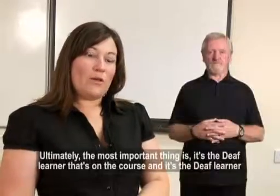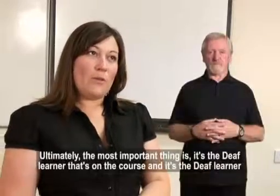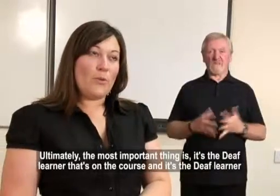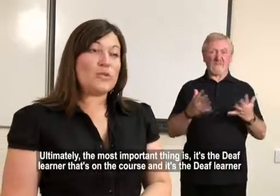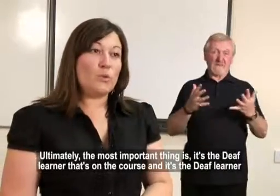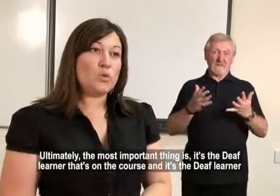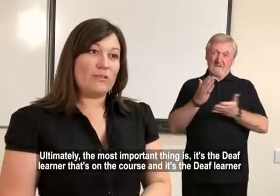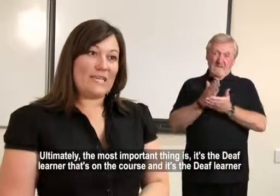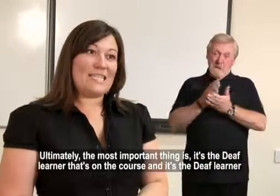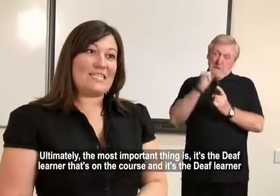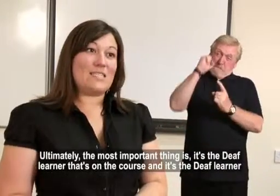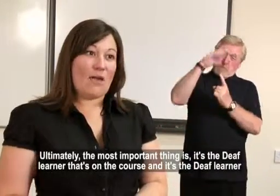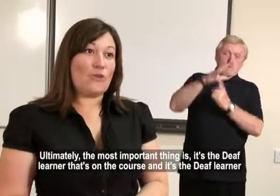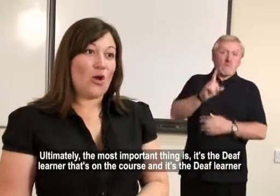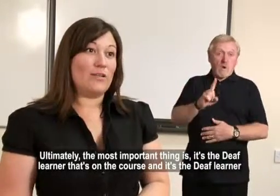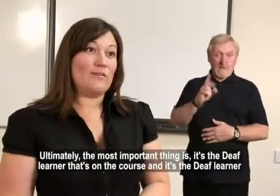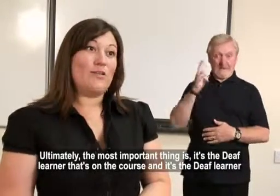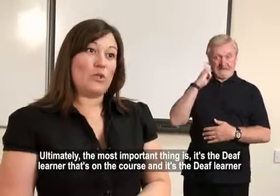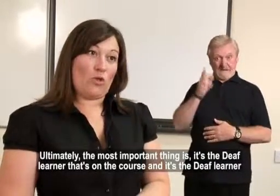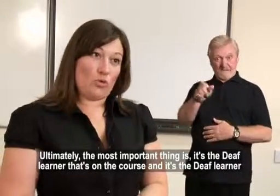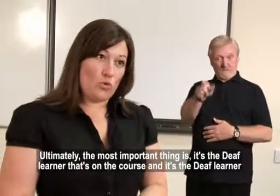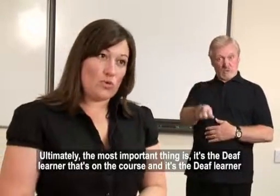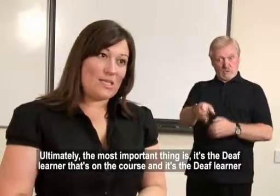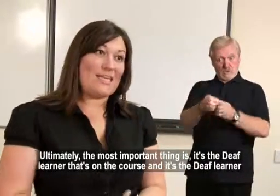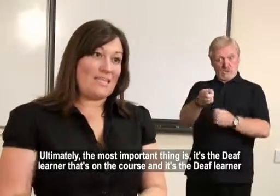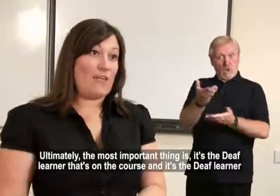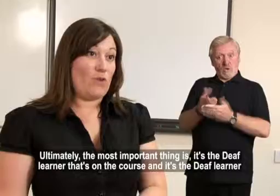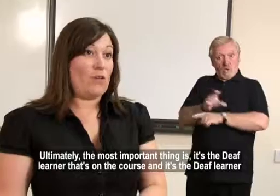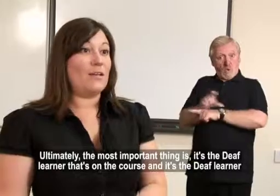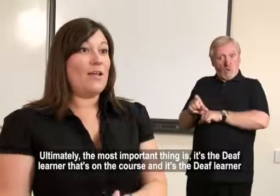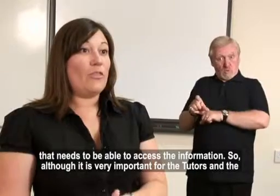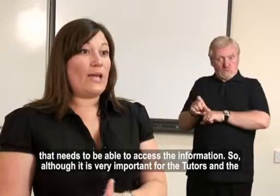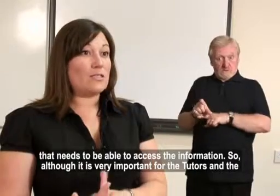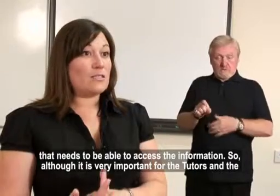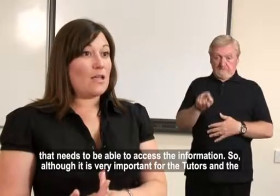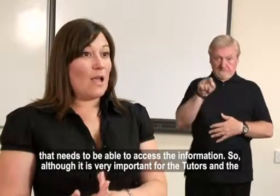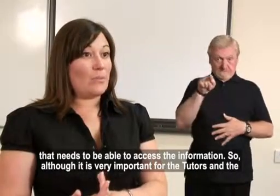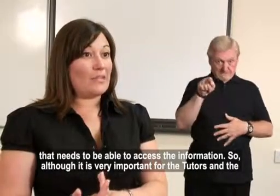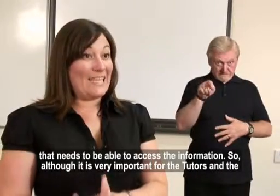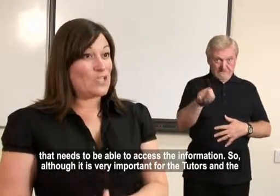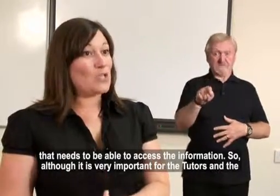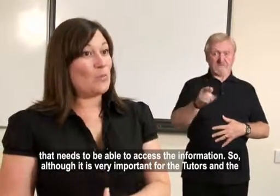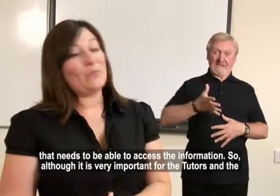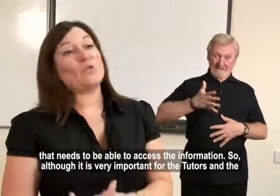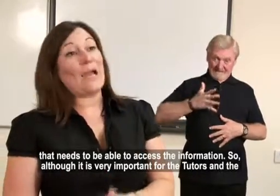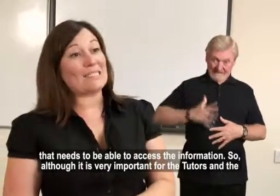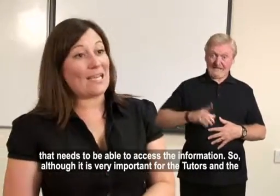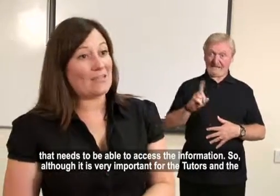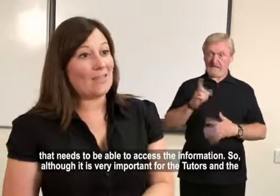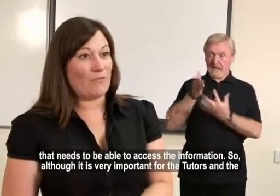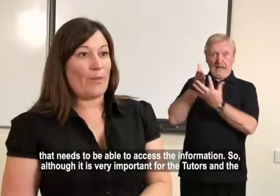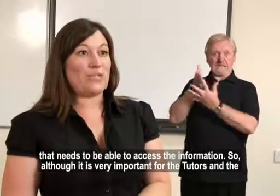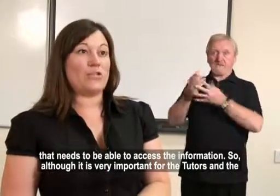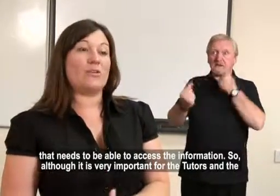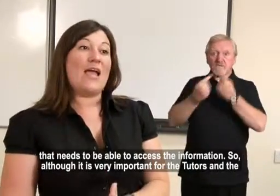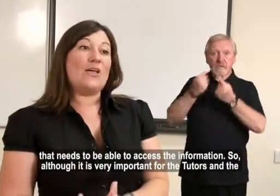Ultimately, the most important thing is it's the deaf learner that's on the course, and it's the deaf learner that needs to be able to access